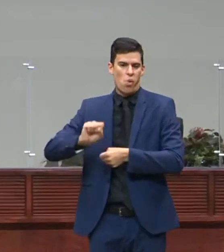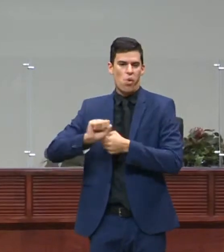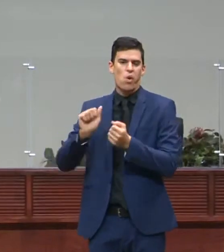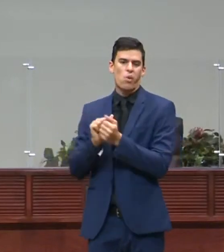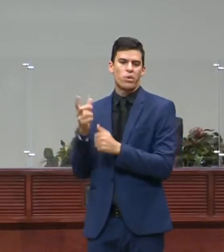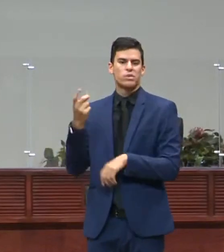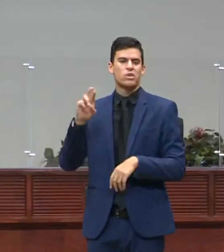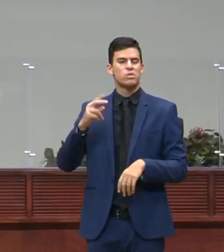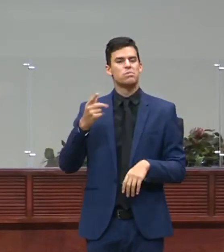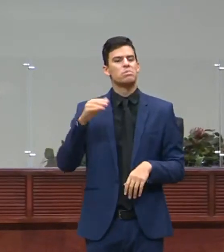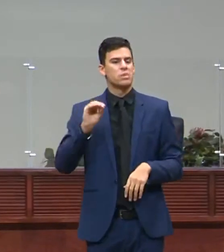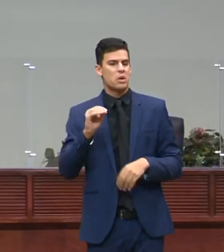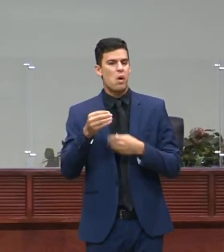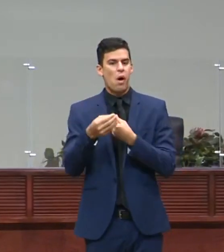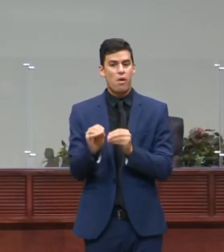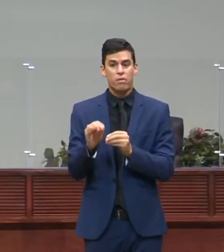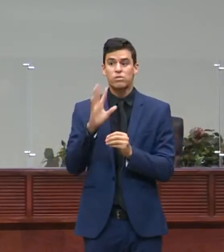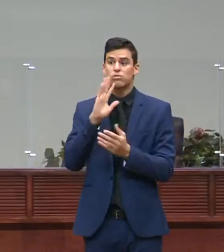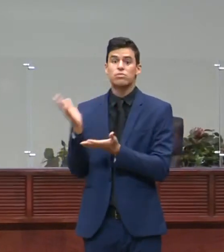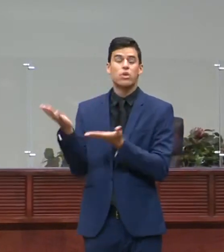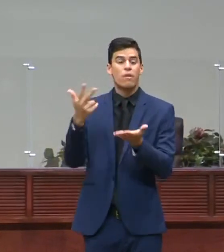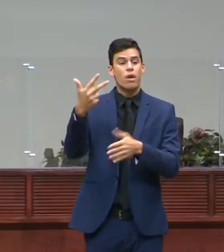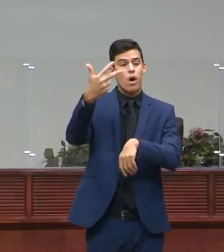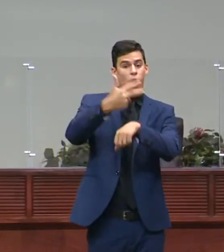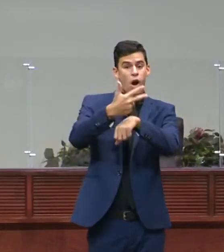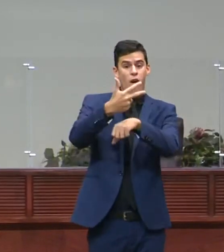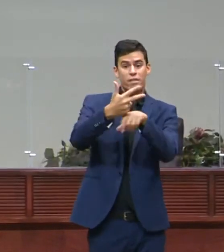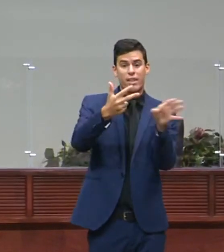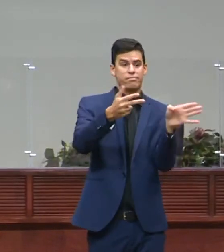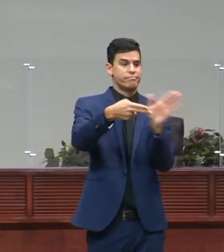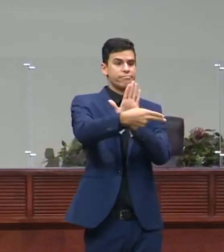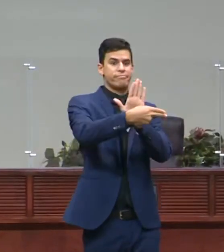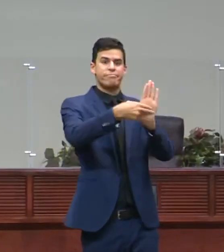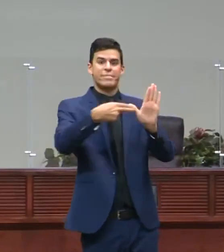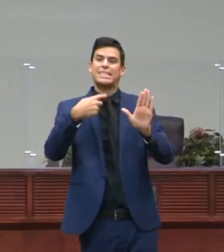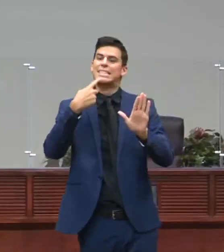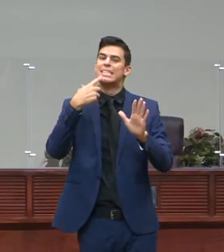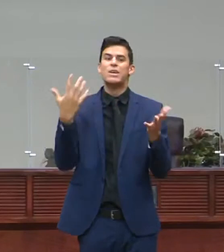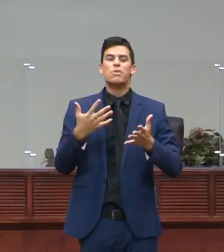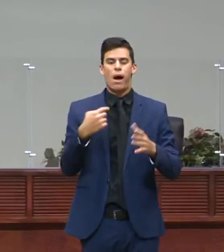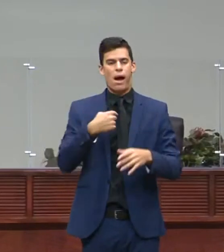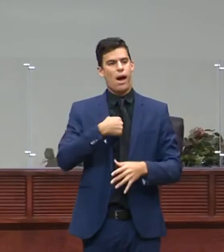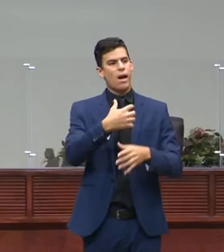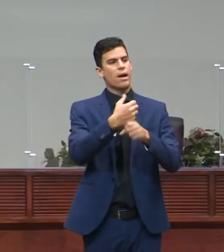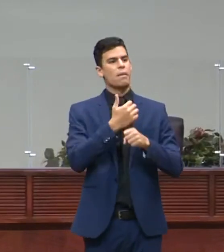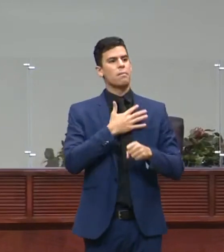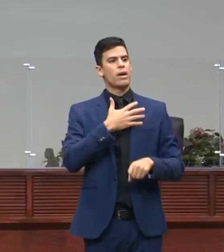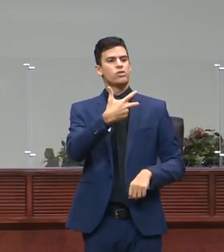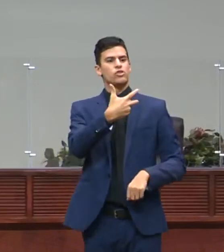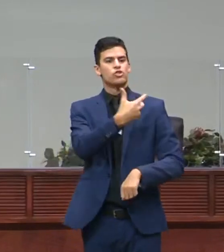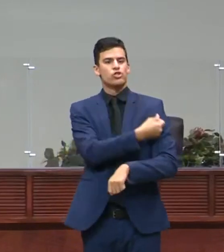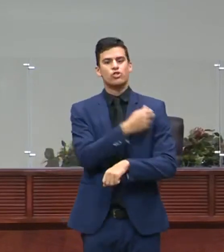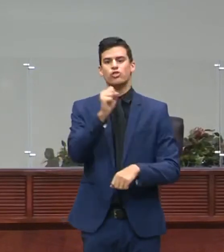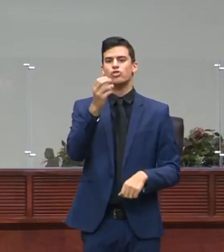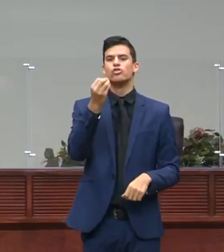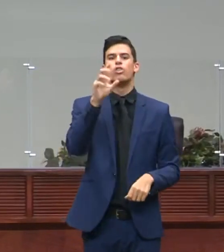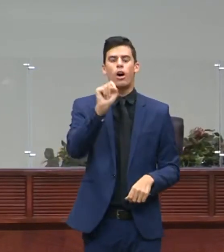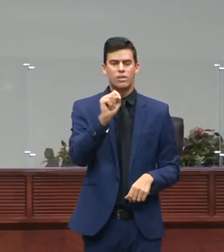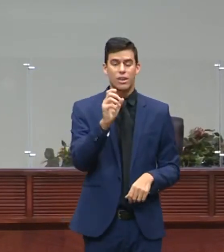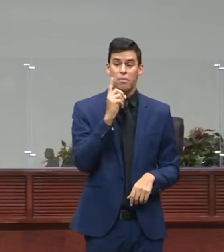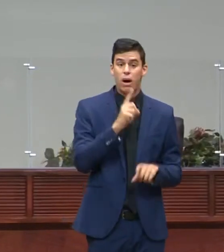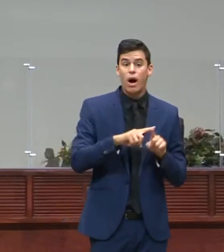provided a vehicle that was wrapped in the I Got My Shot logo. But these other vehicles, I